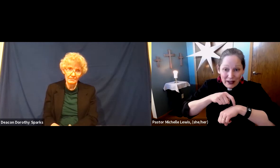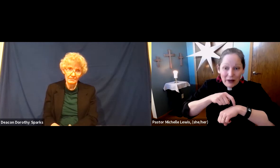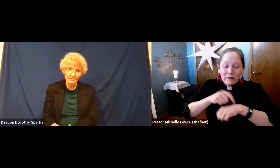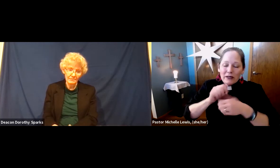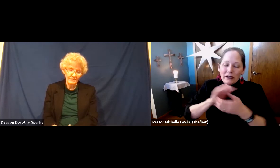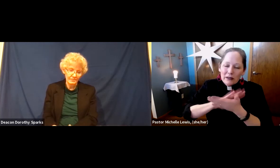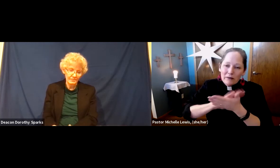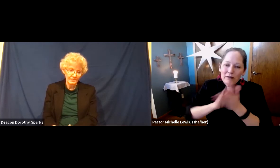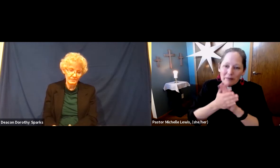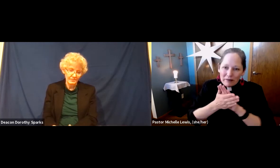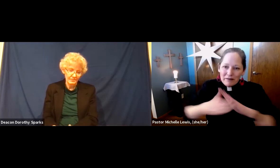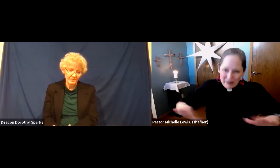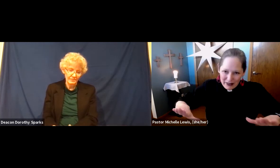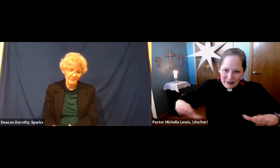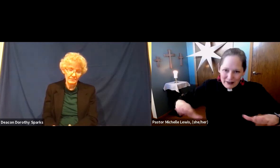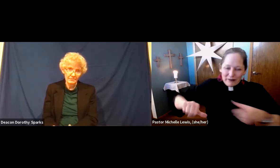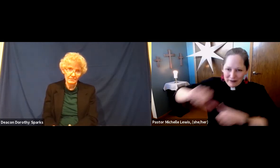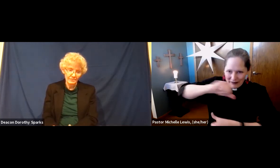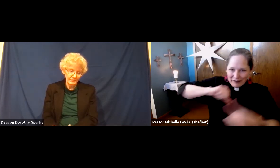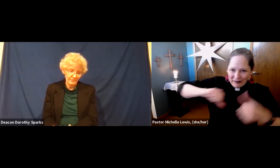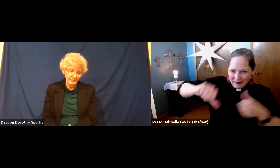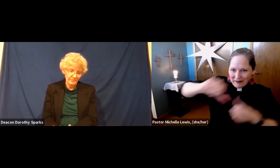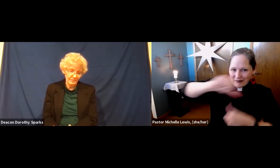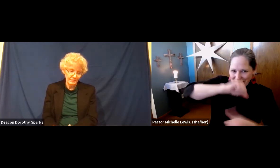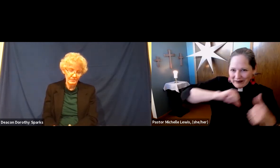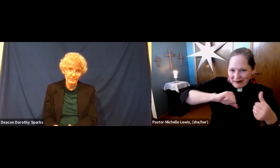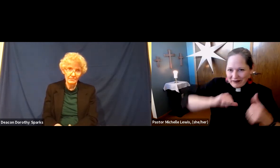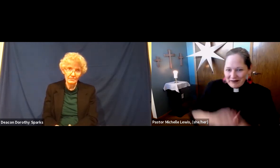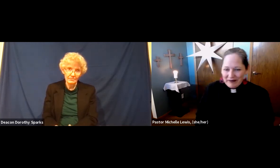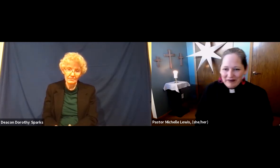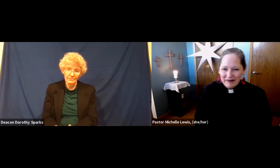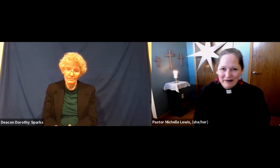So please take the time to share peace with one another.